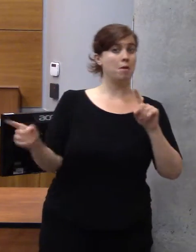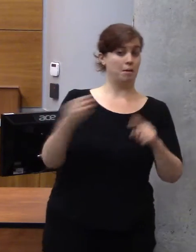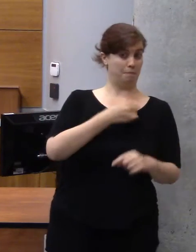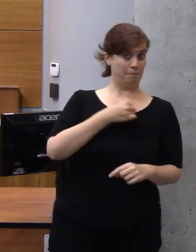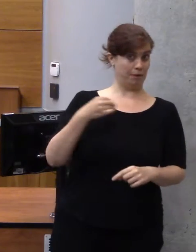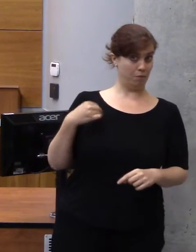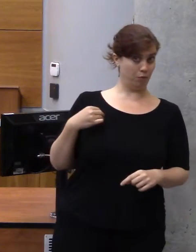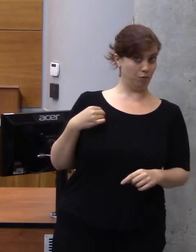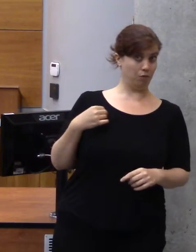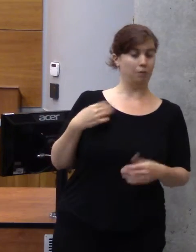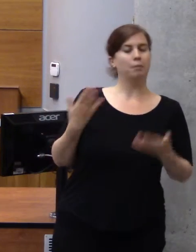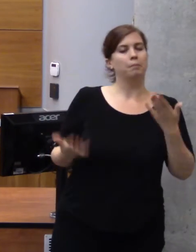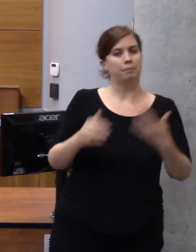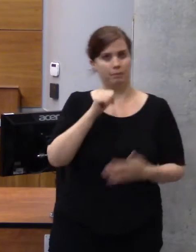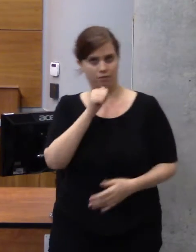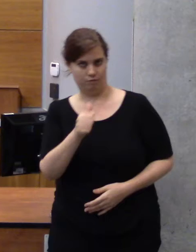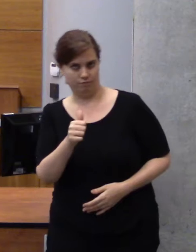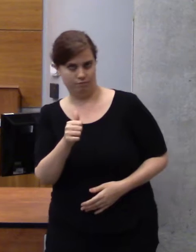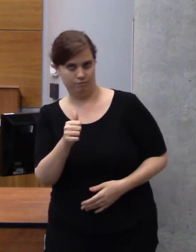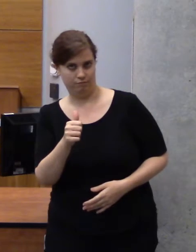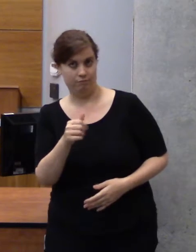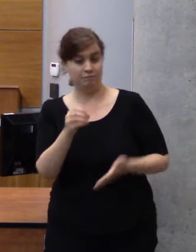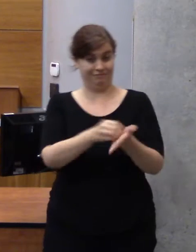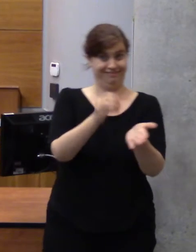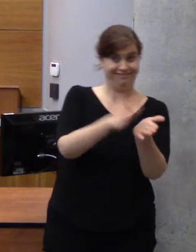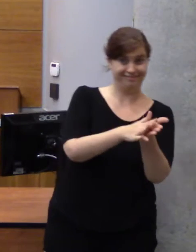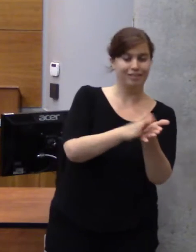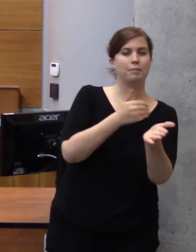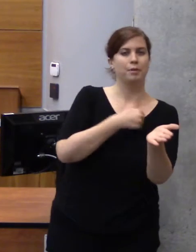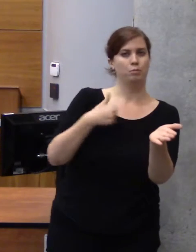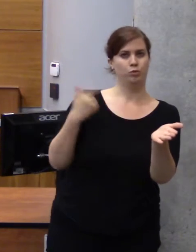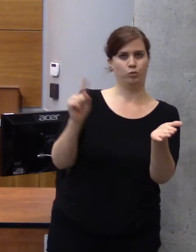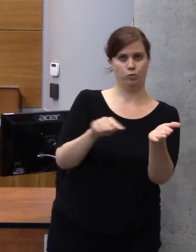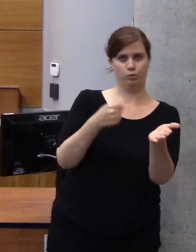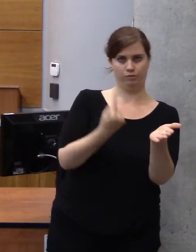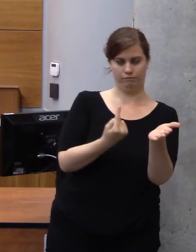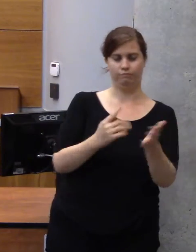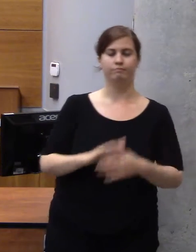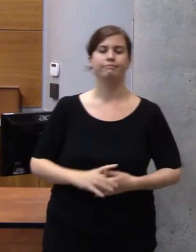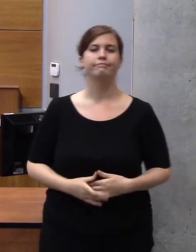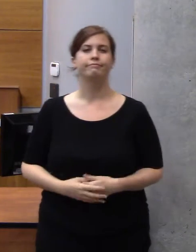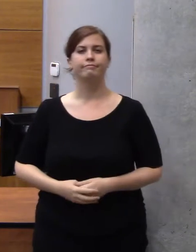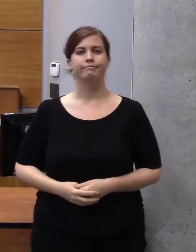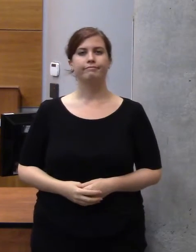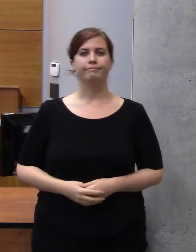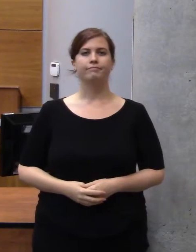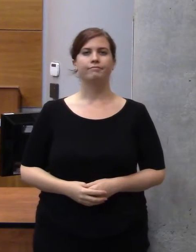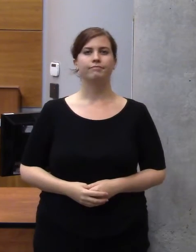key decisions for your organization at the annual general meeting, which happens every year. It's where the board of directors is